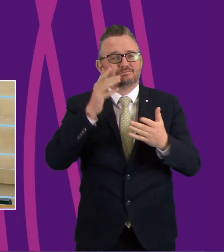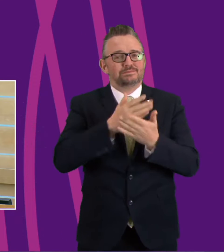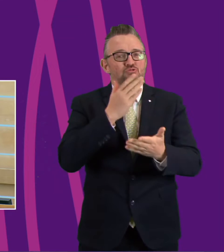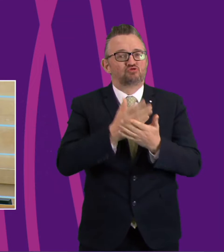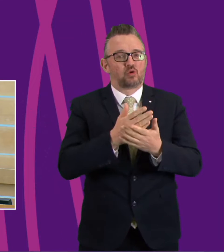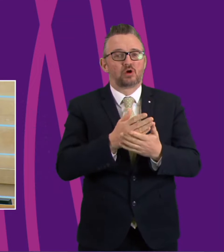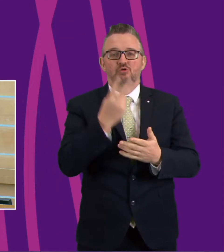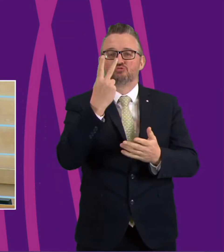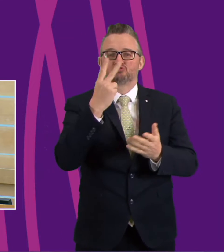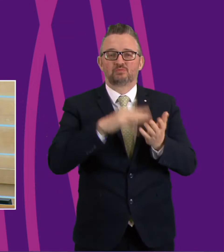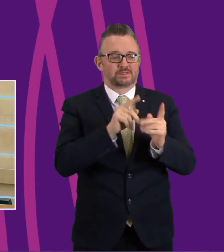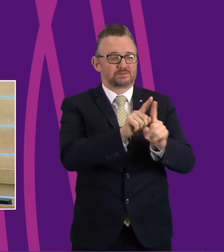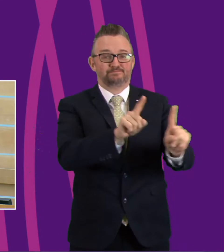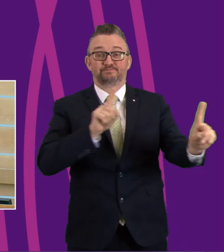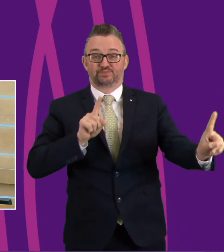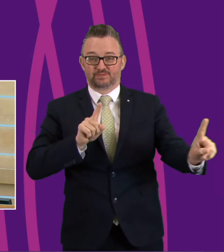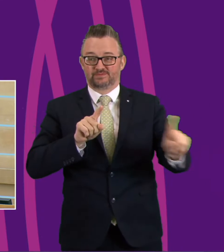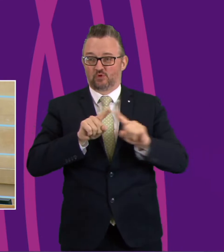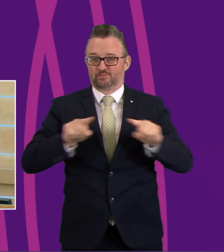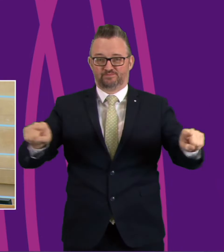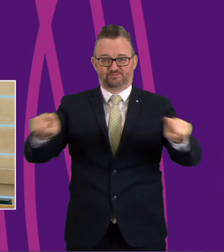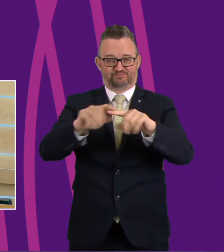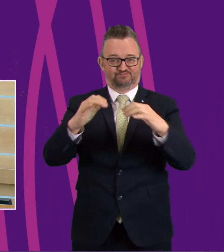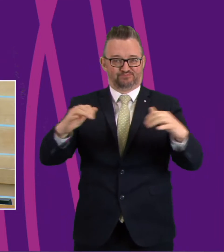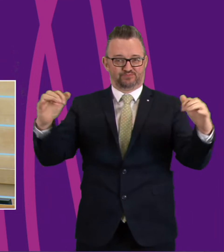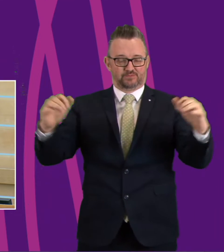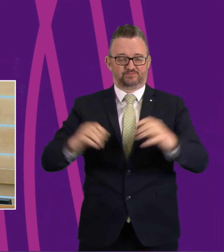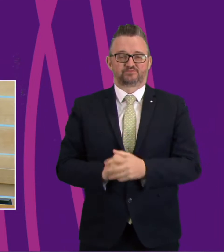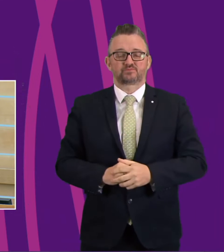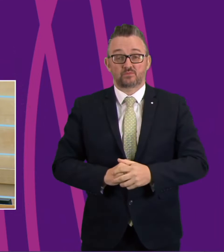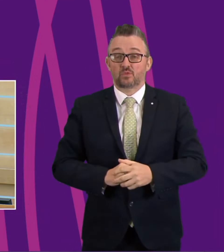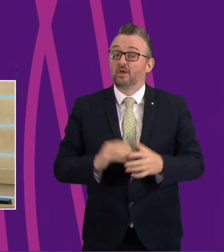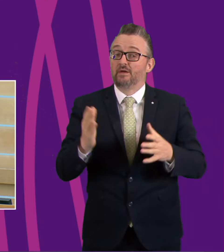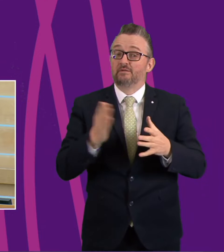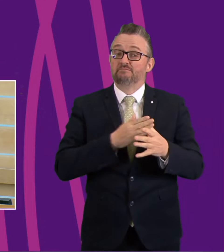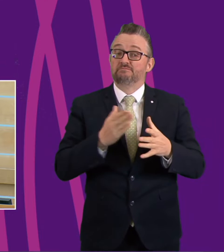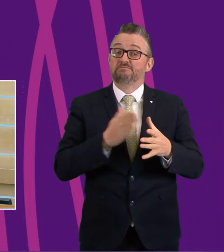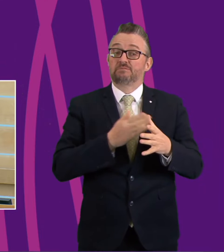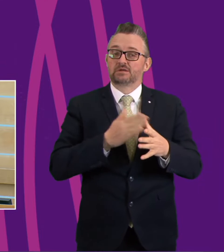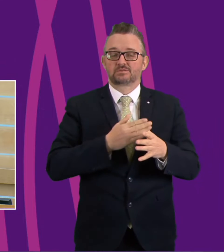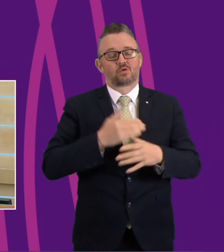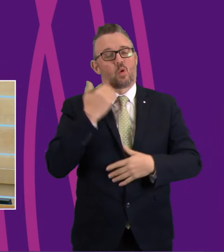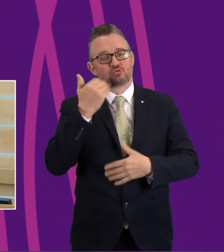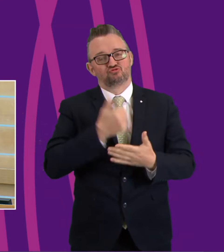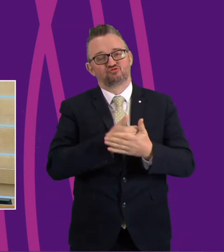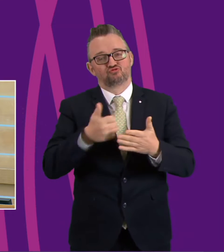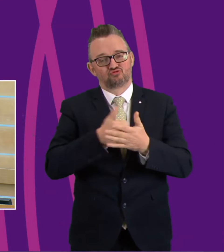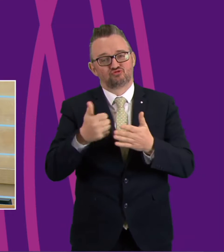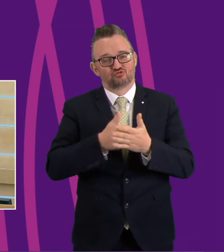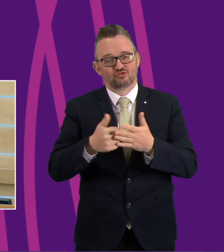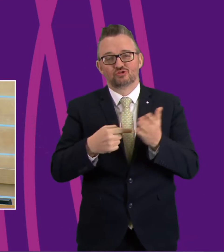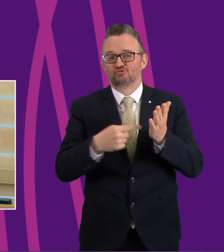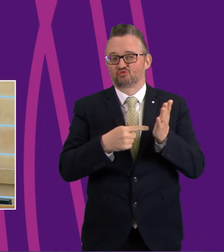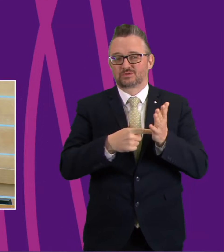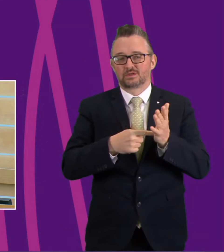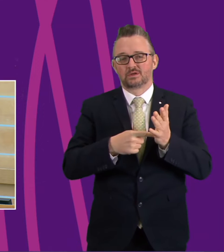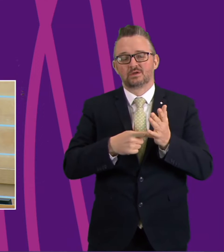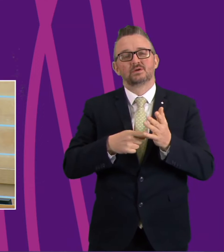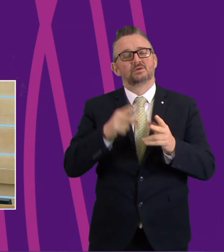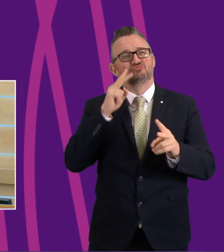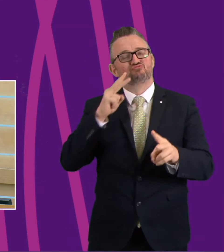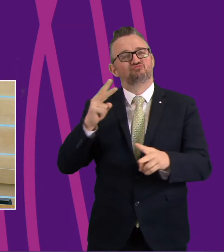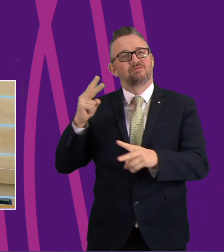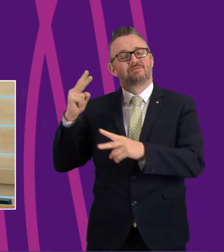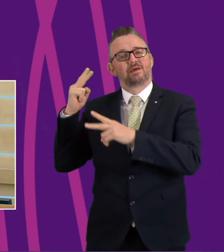your 2 metres distance. Now, the first item of business, as it always is on a Tuesday, is Time for Reflection. Our Time for